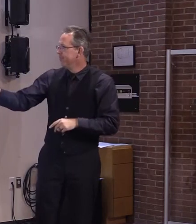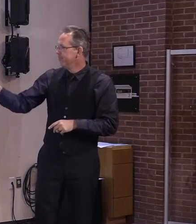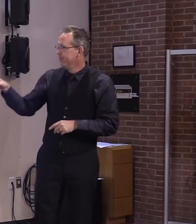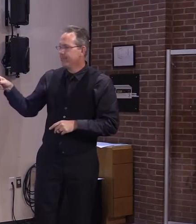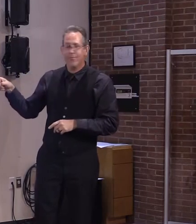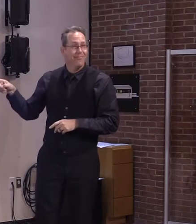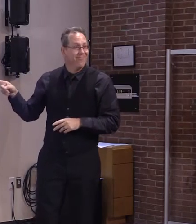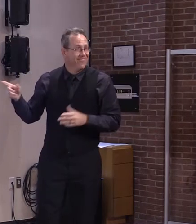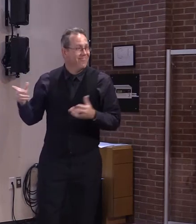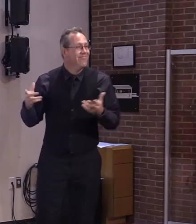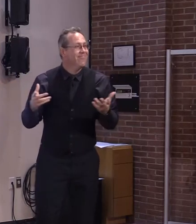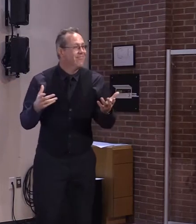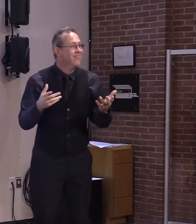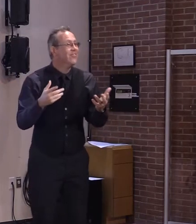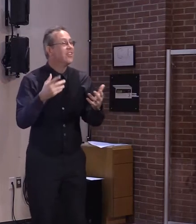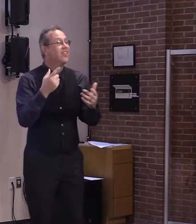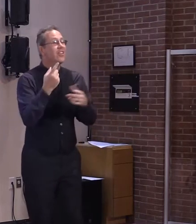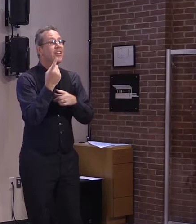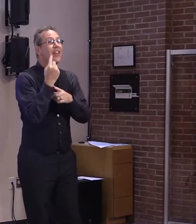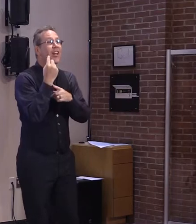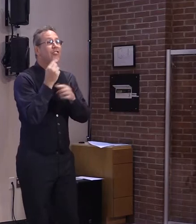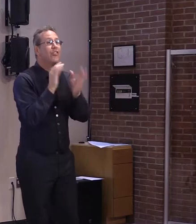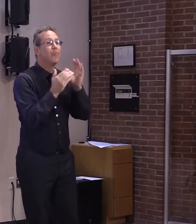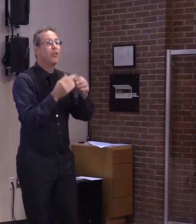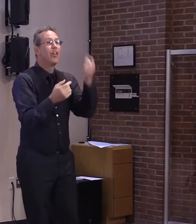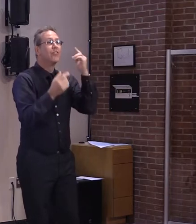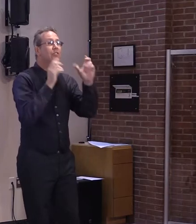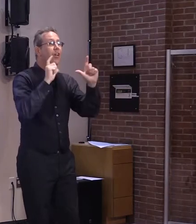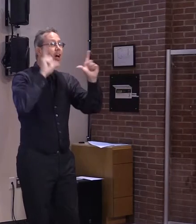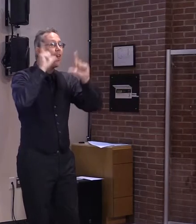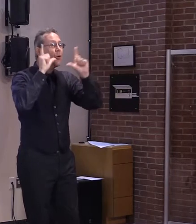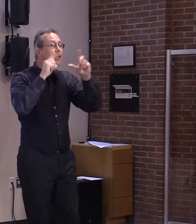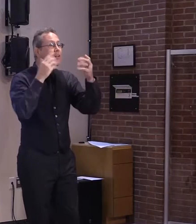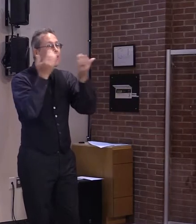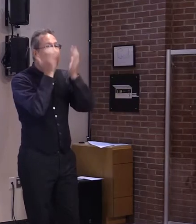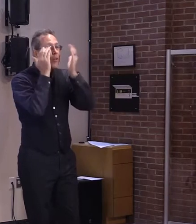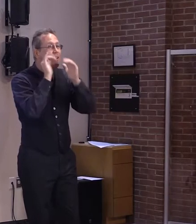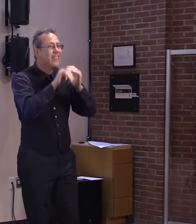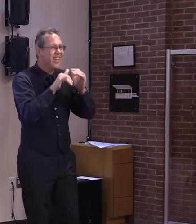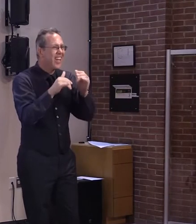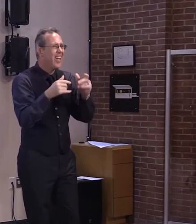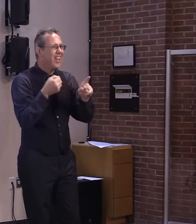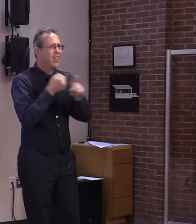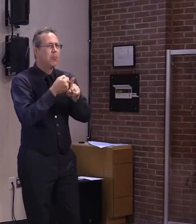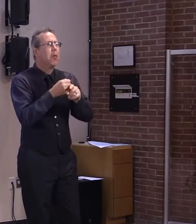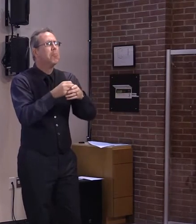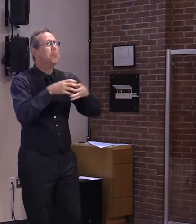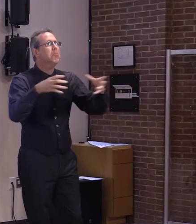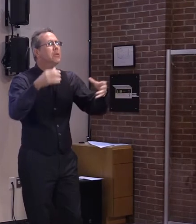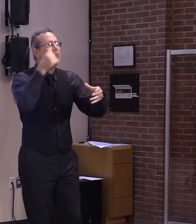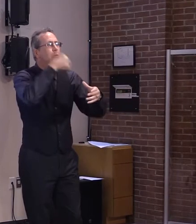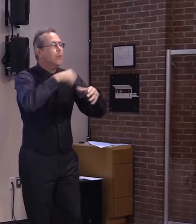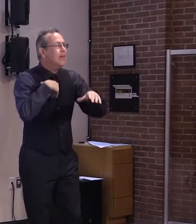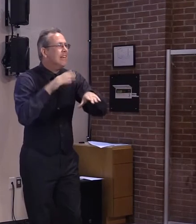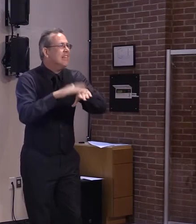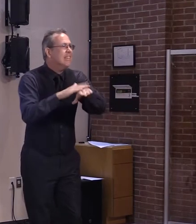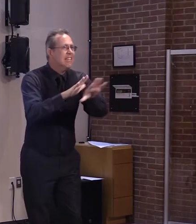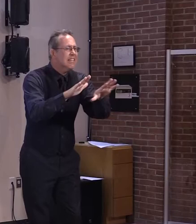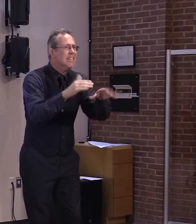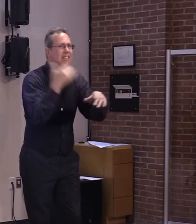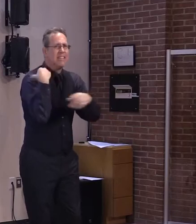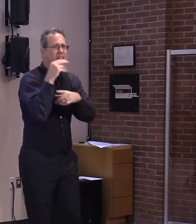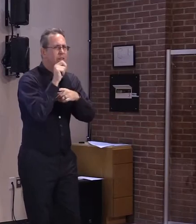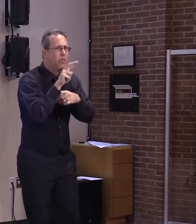remember Halloween from last year, that was an incident that seemed to really impact our case numbers into November and early November